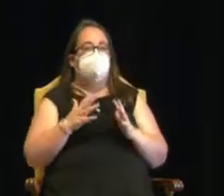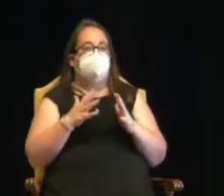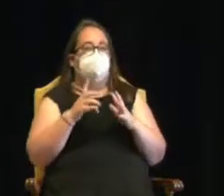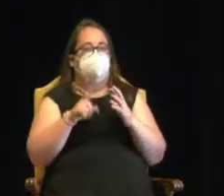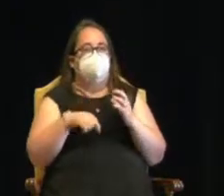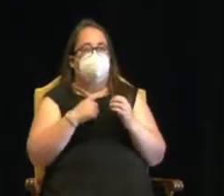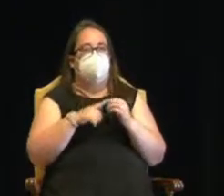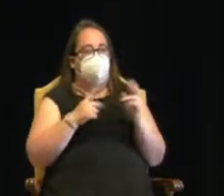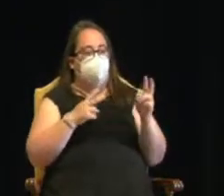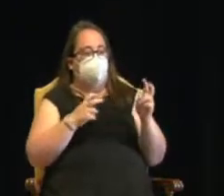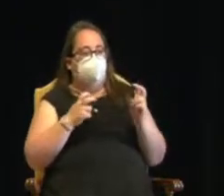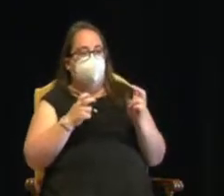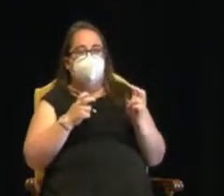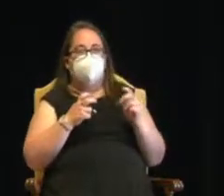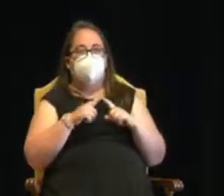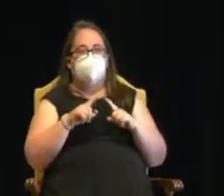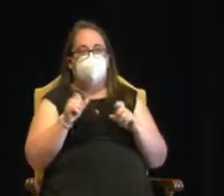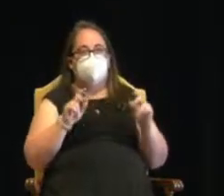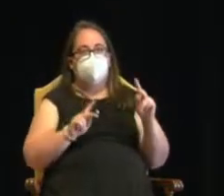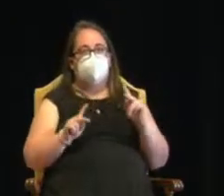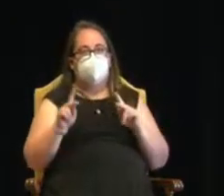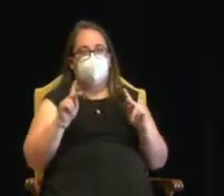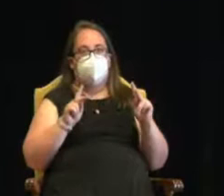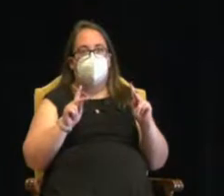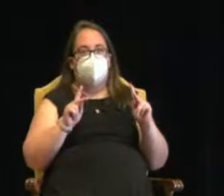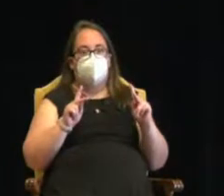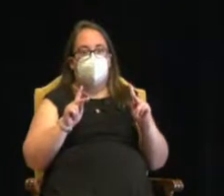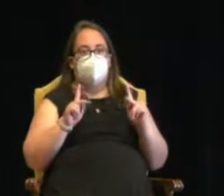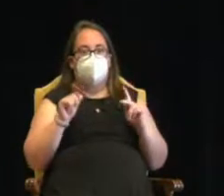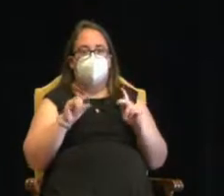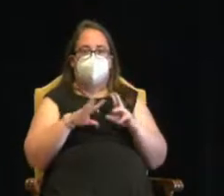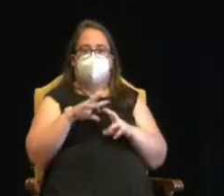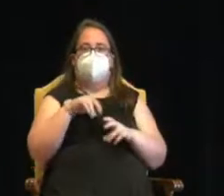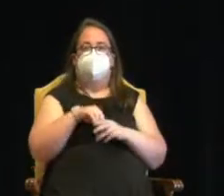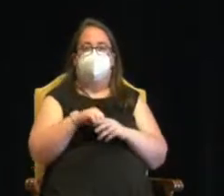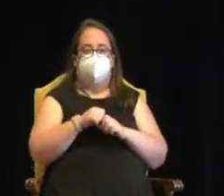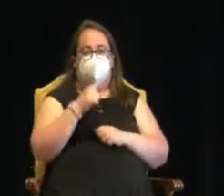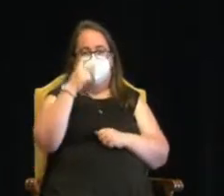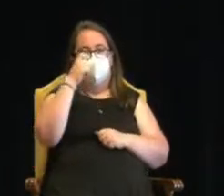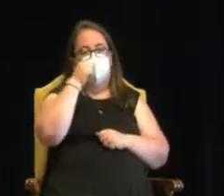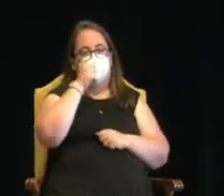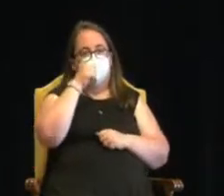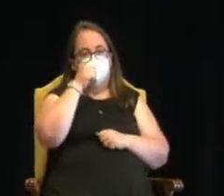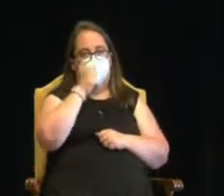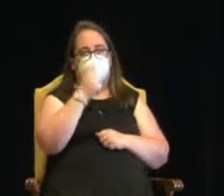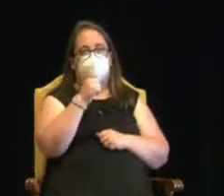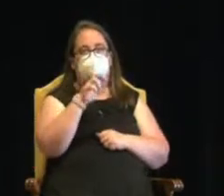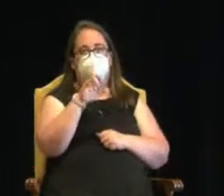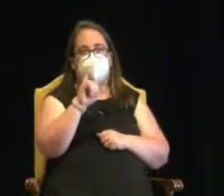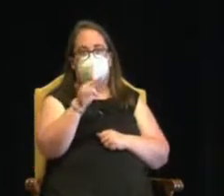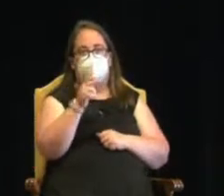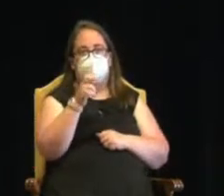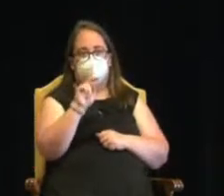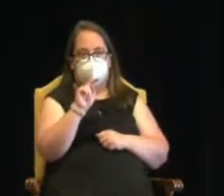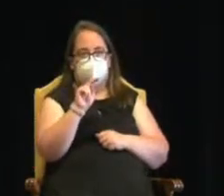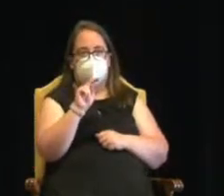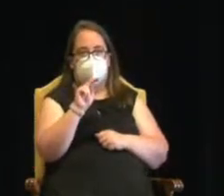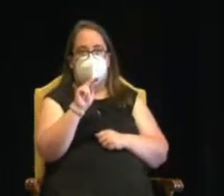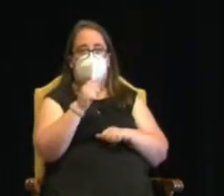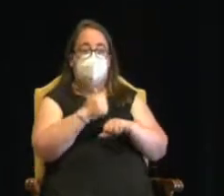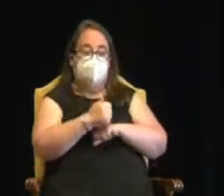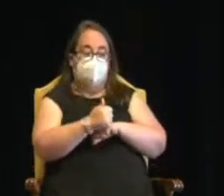about appropriation is what hangs over Dreamgirl. Jerry Anderson has been accused